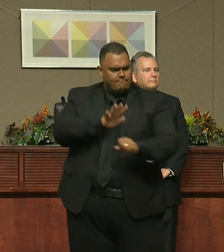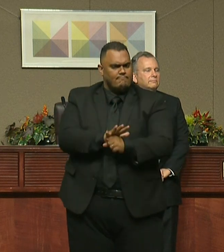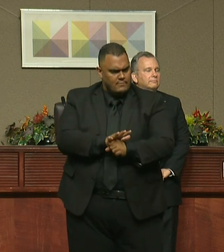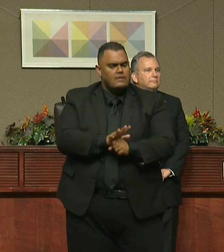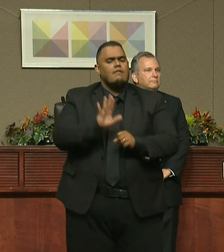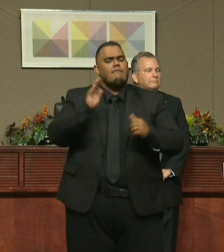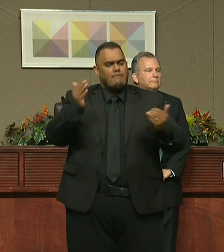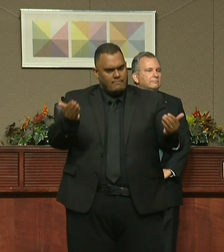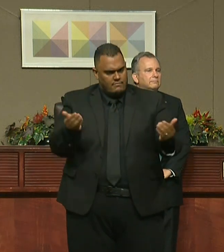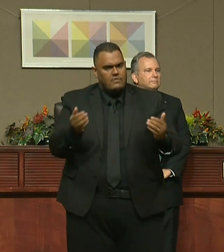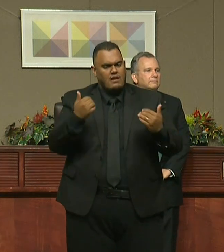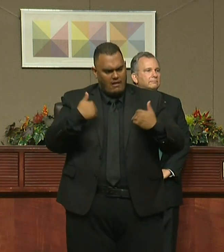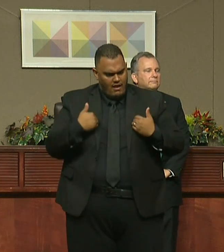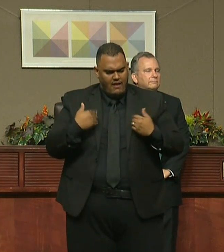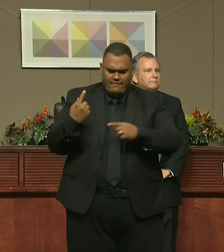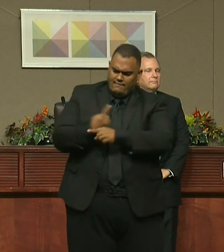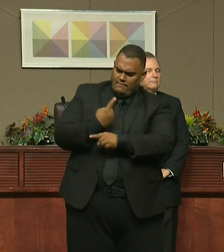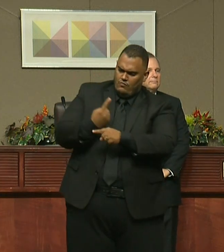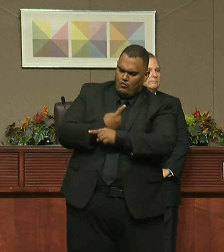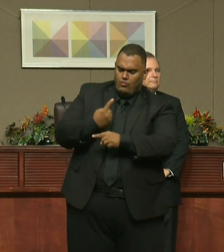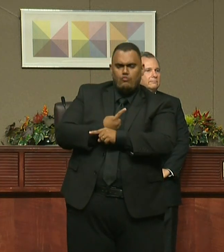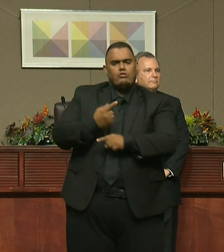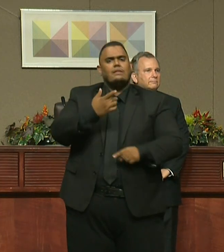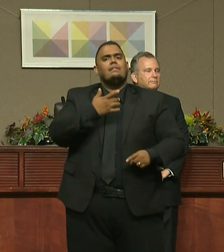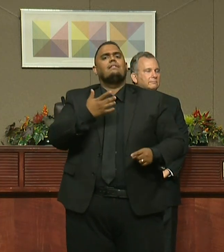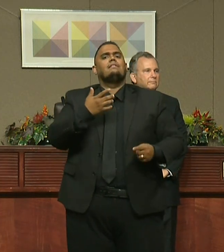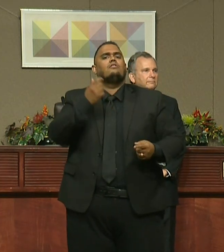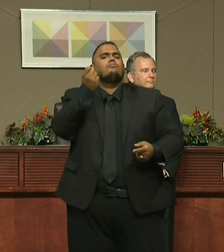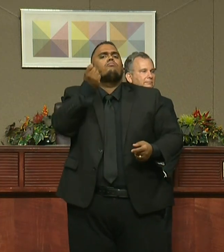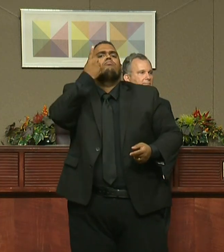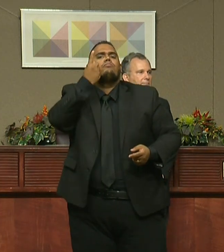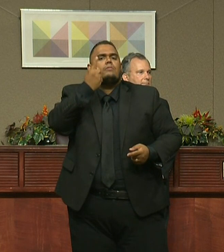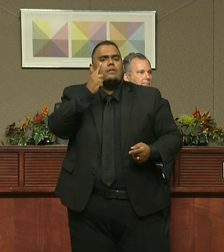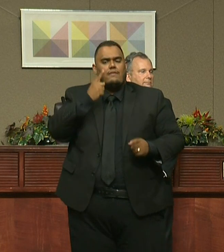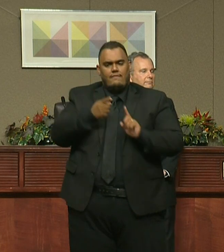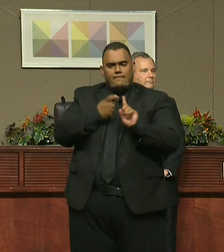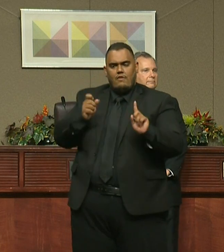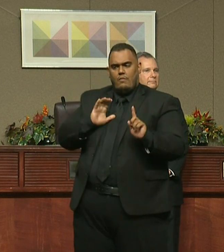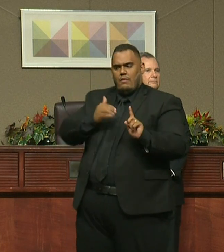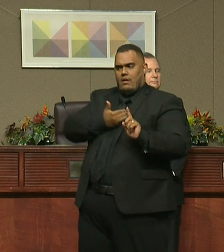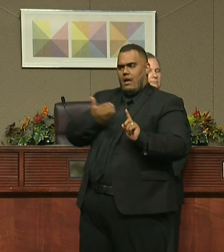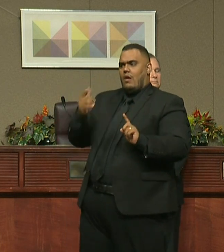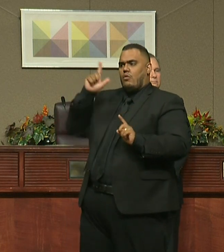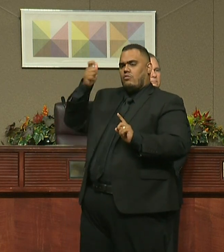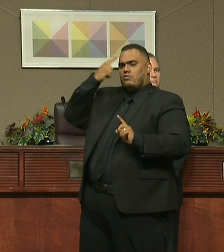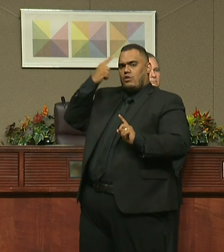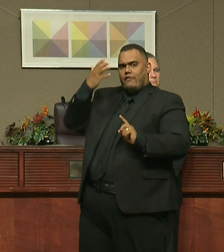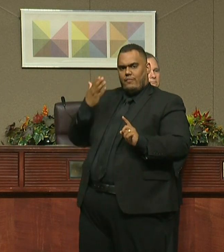sensitivity of government officials who in the public policy